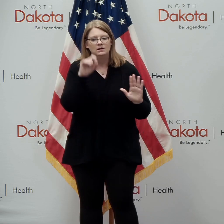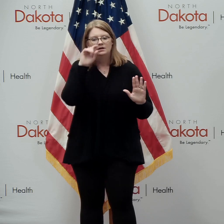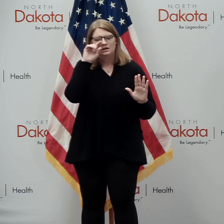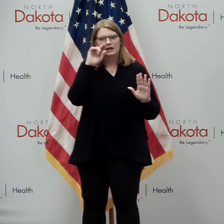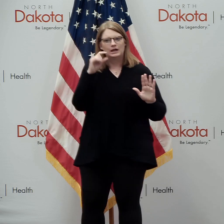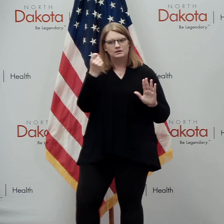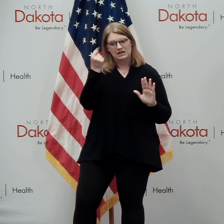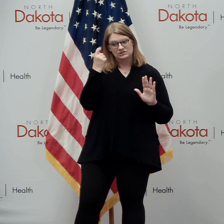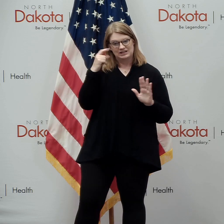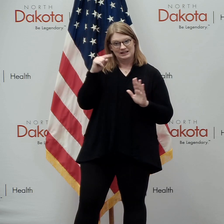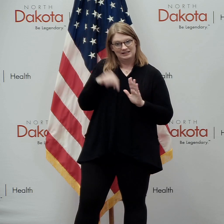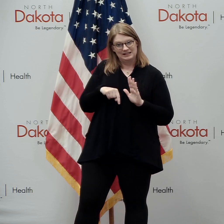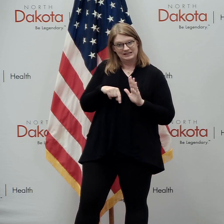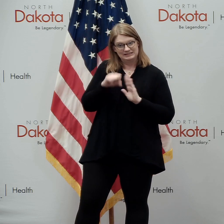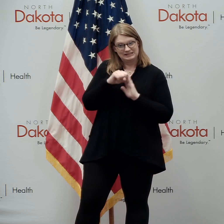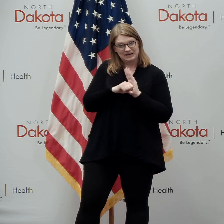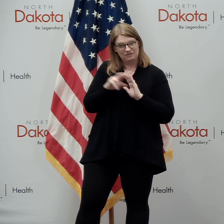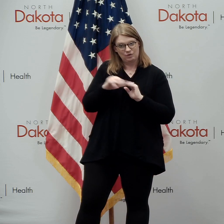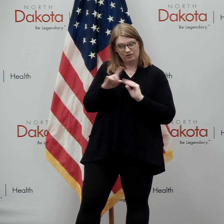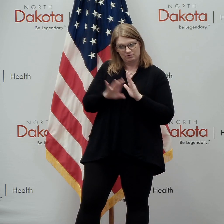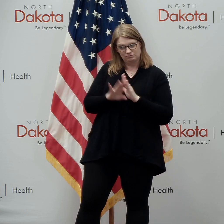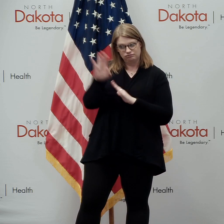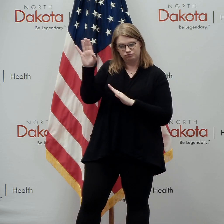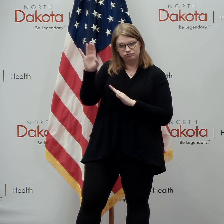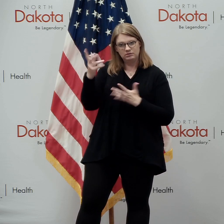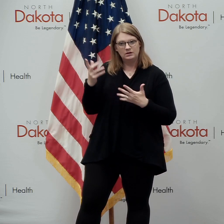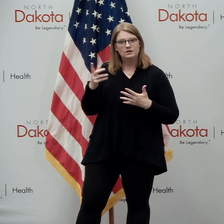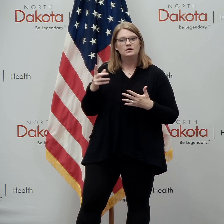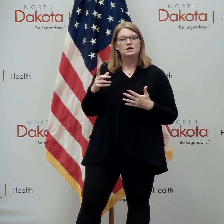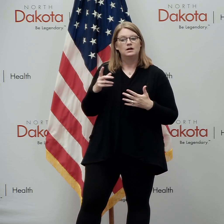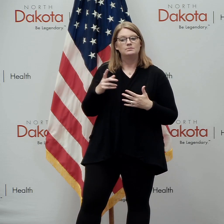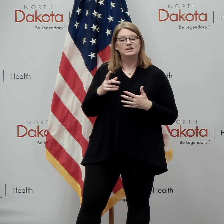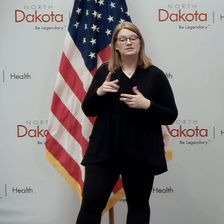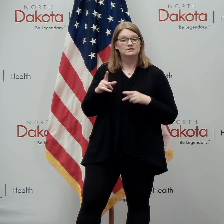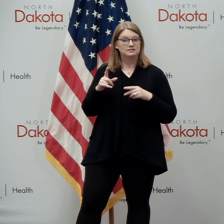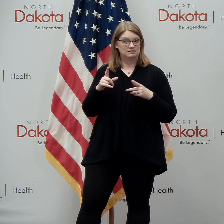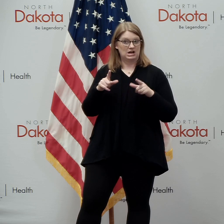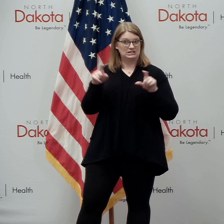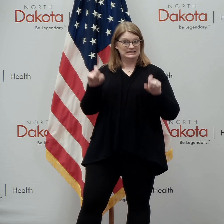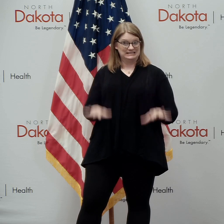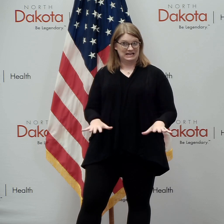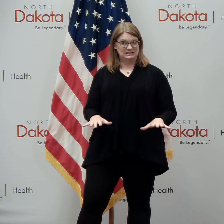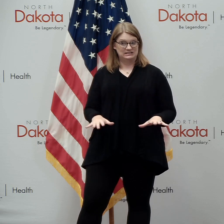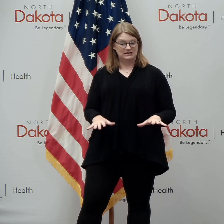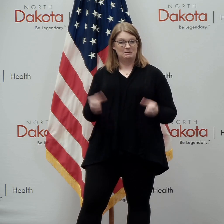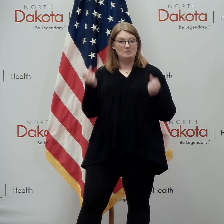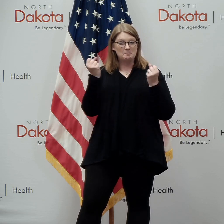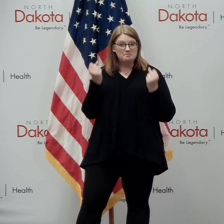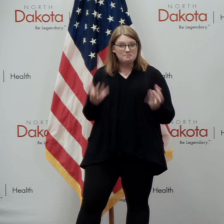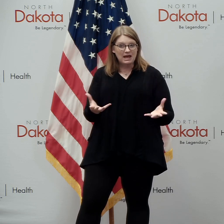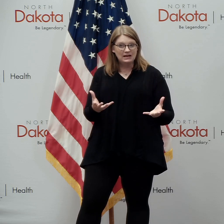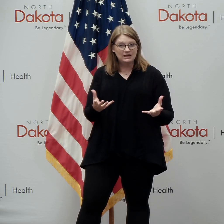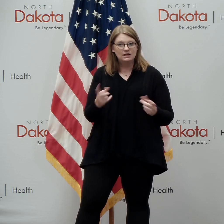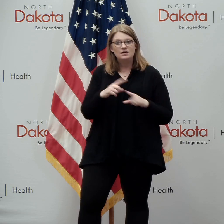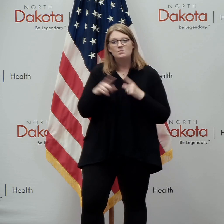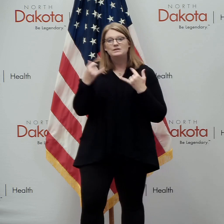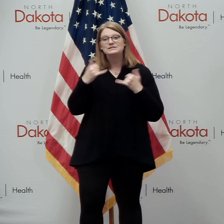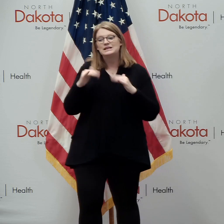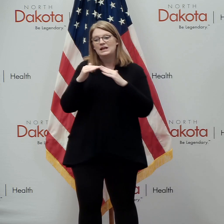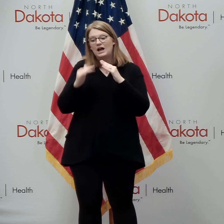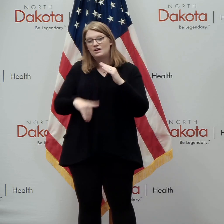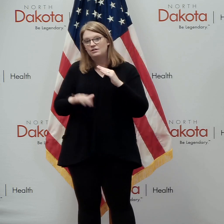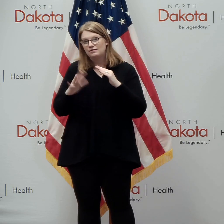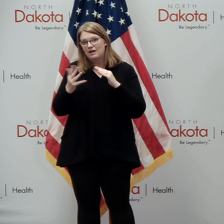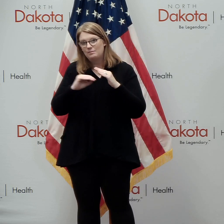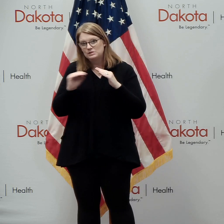surge for North Dakota in the second half, our robust testing, meant that our test positivity rate remained under 5% on the